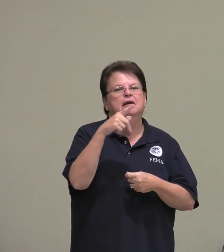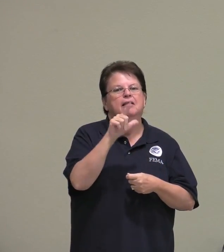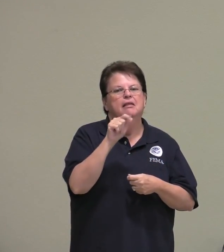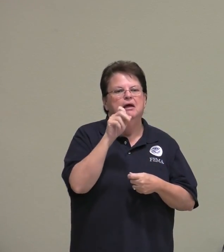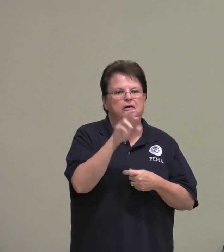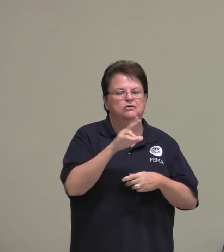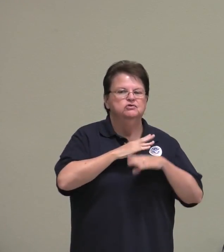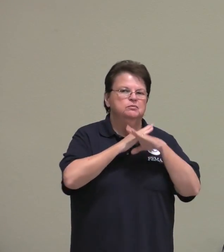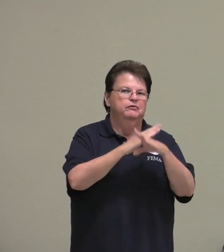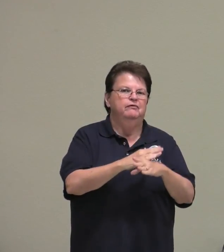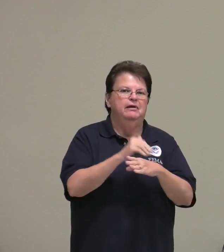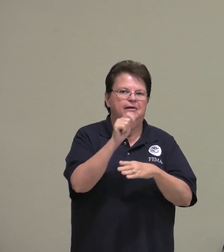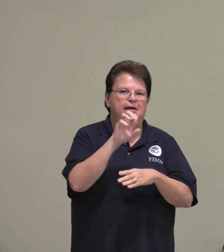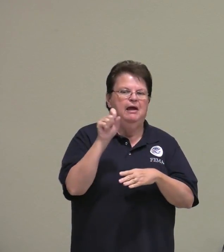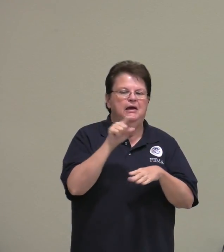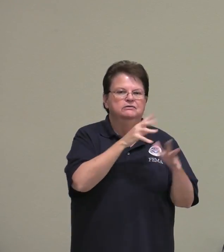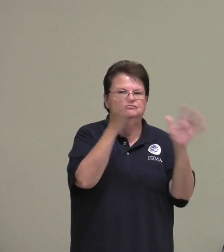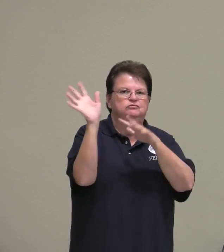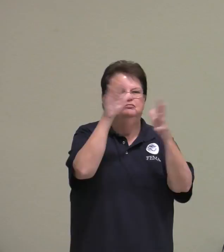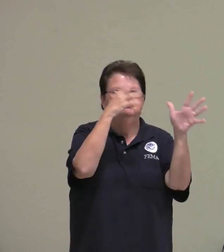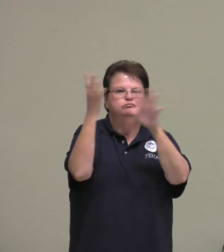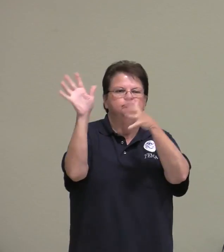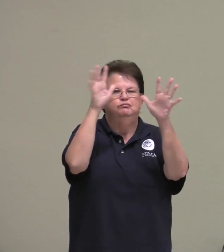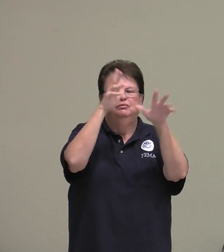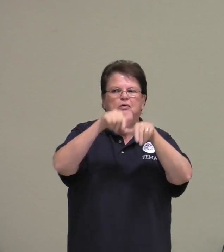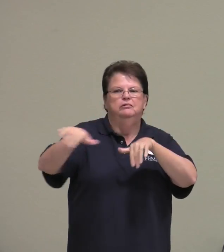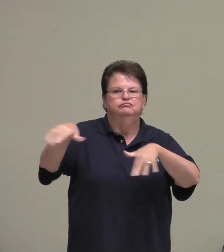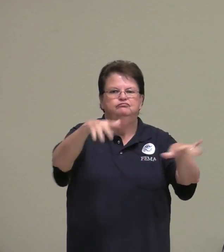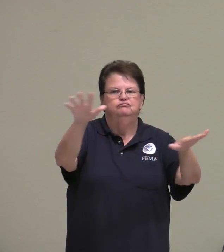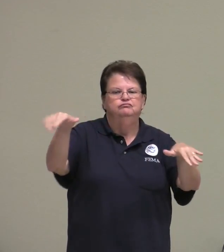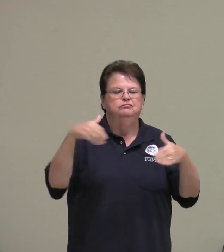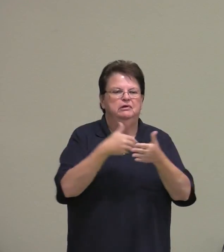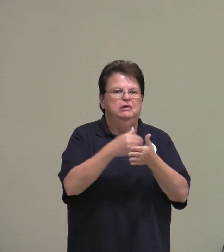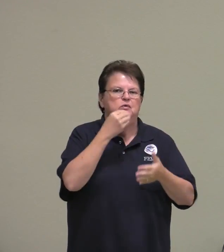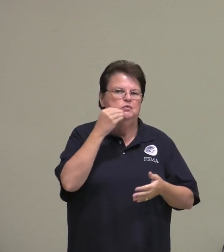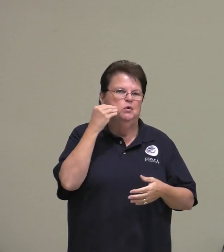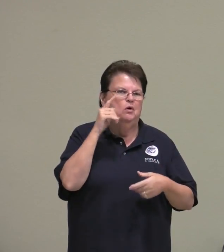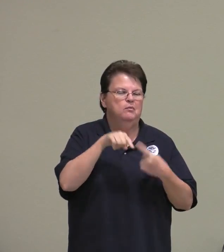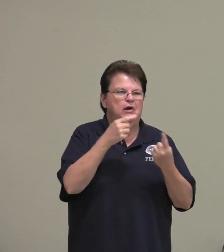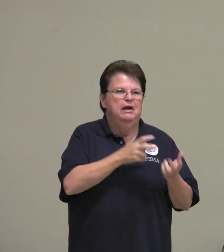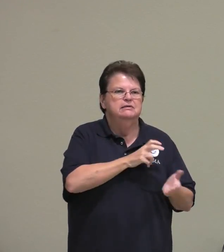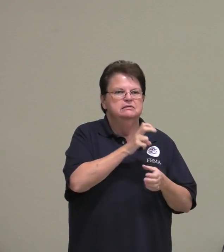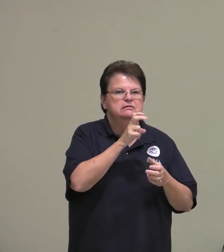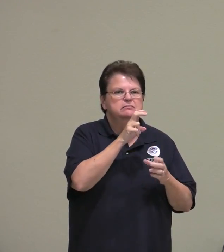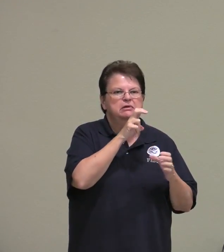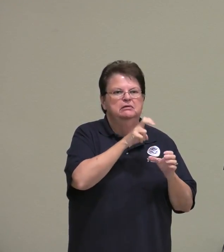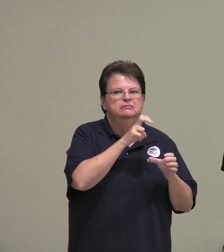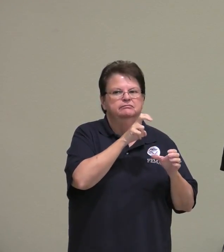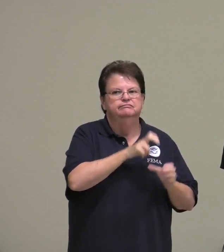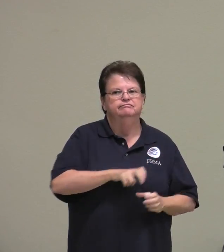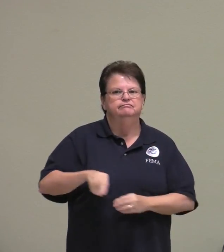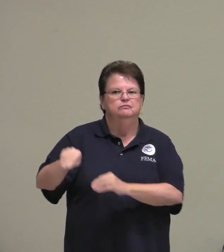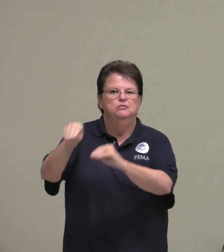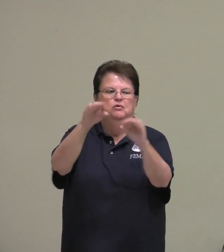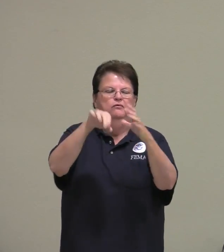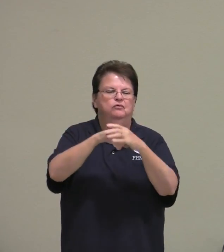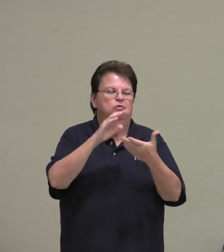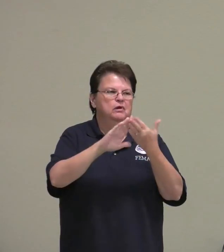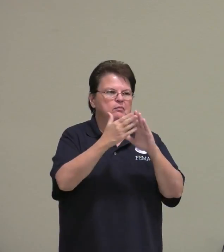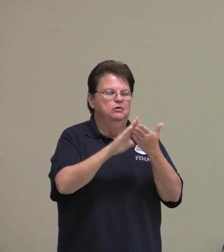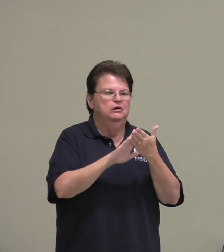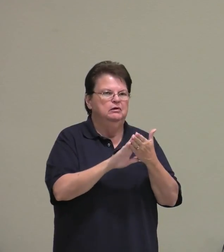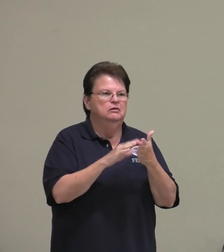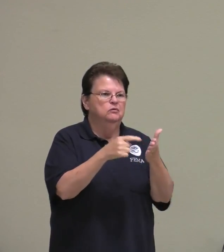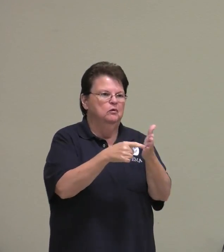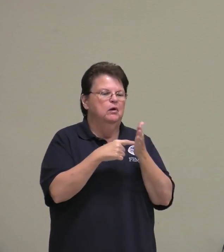to prevent ash and debris from blowing near the home site or as it's being transported through the community. The county's